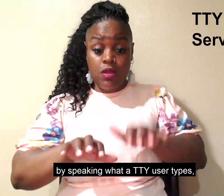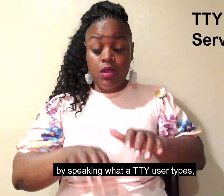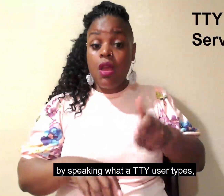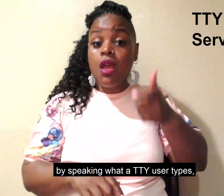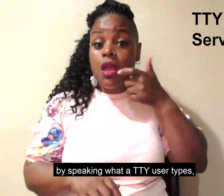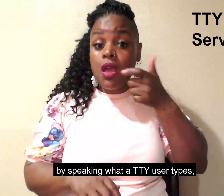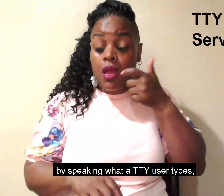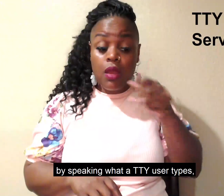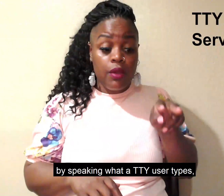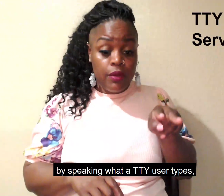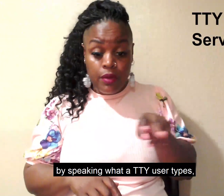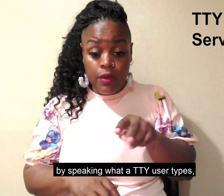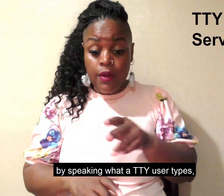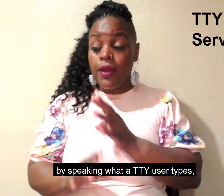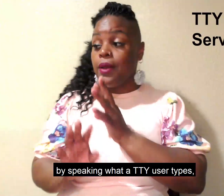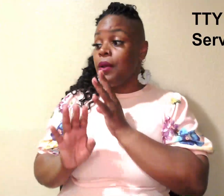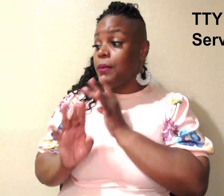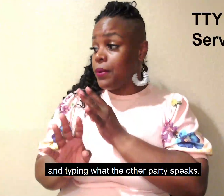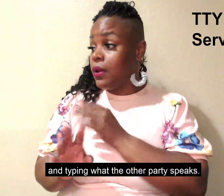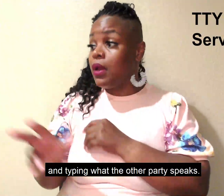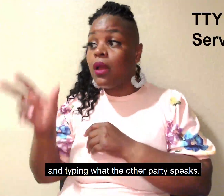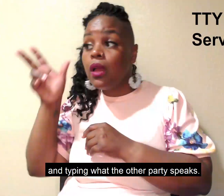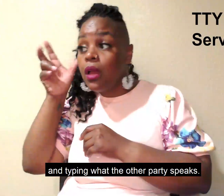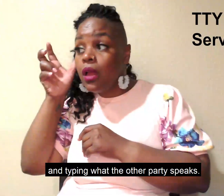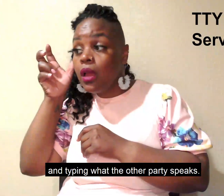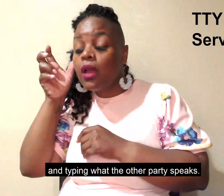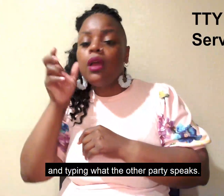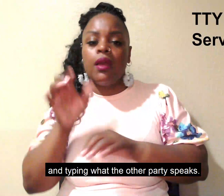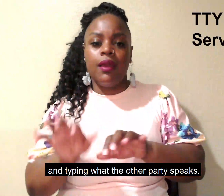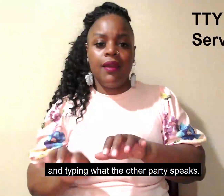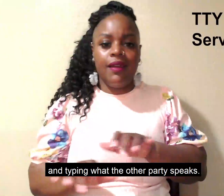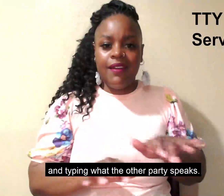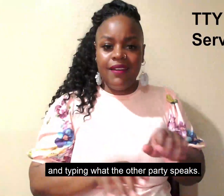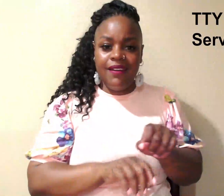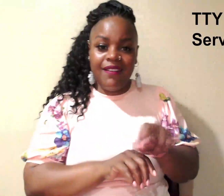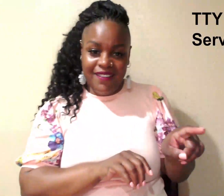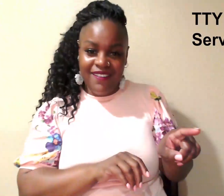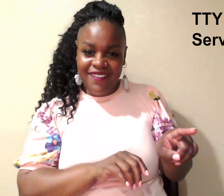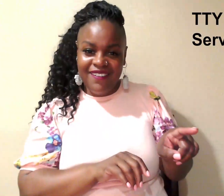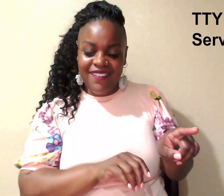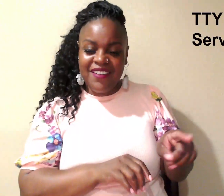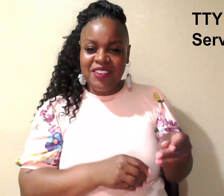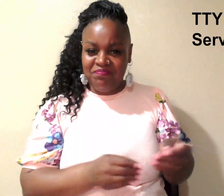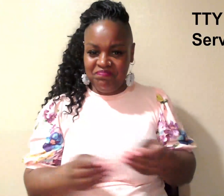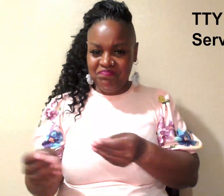what a TTY user types and typing what the other party speaks.